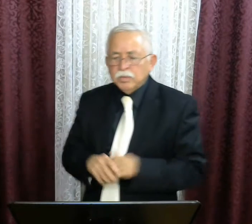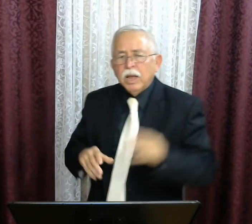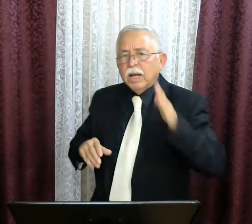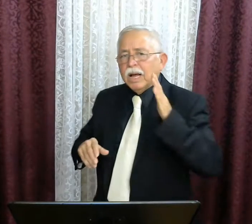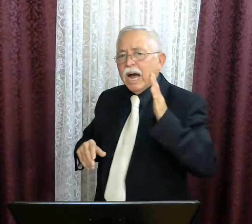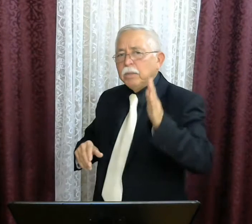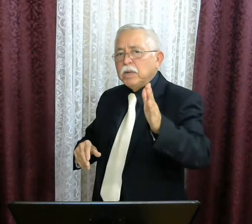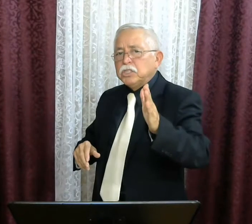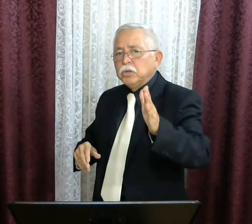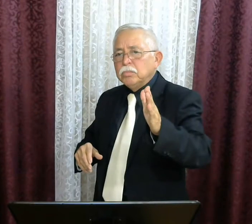God bless you.